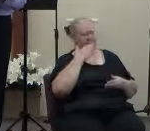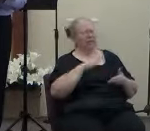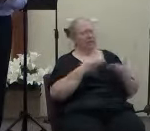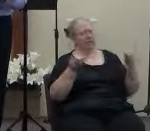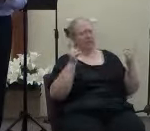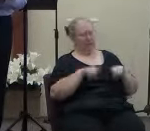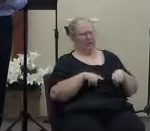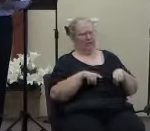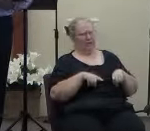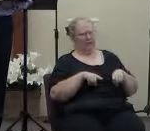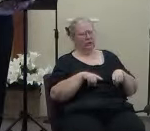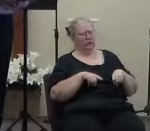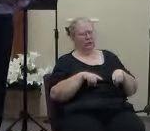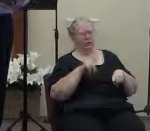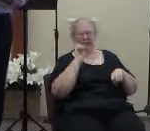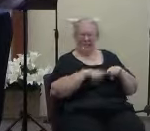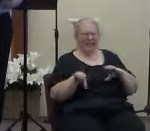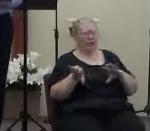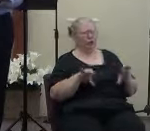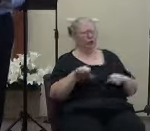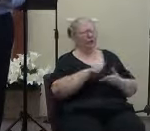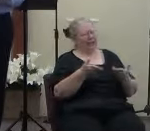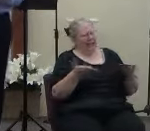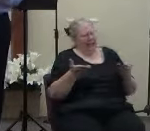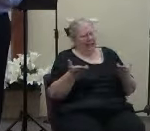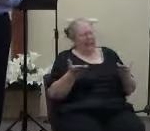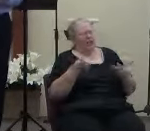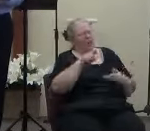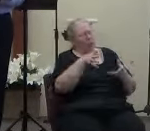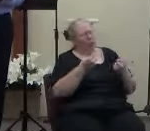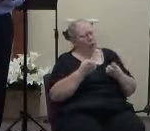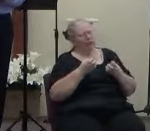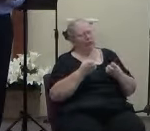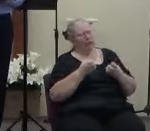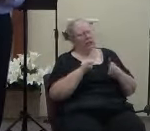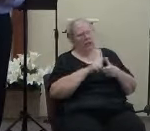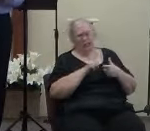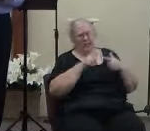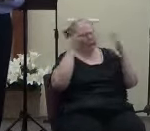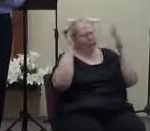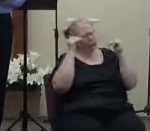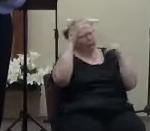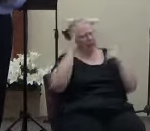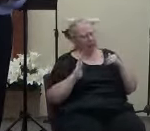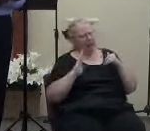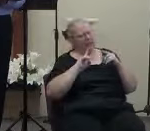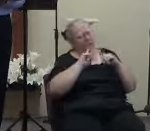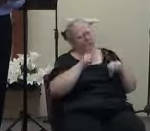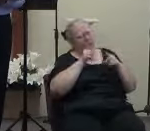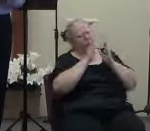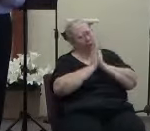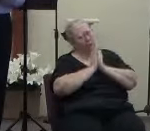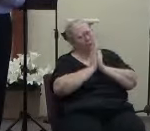expect your voice to be heard on high. Guys and gals, if we're not being who God has called us to be, if we know